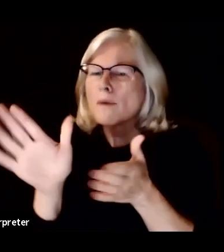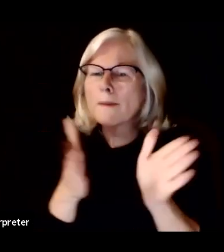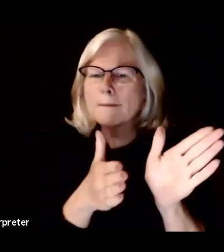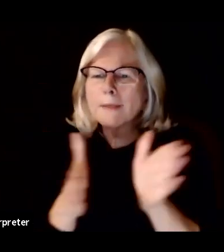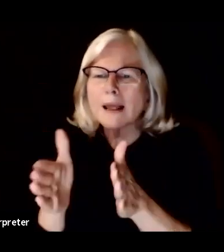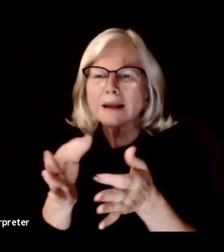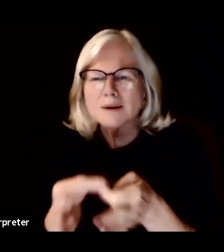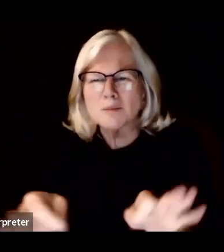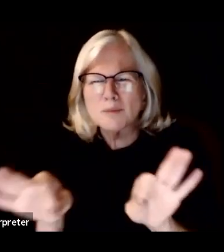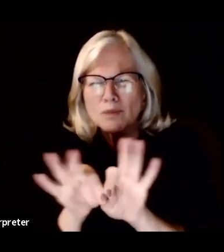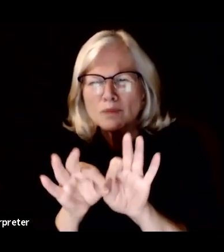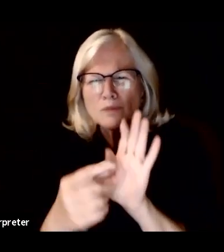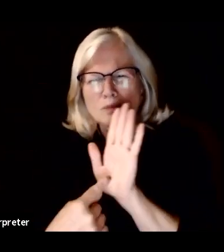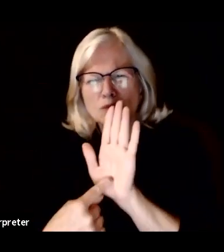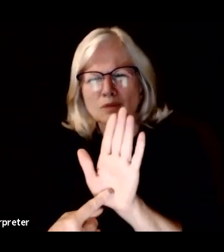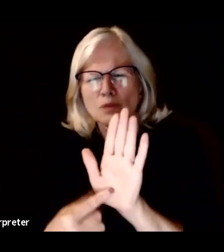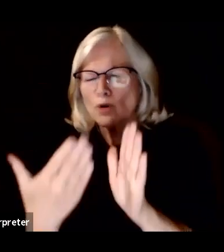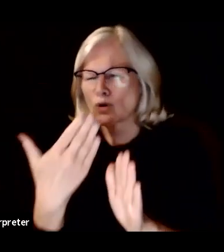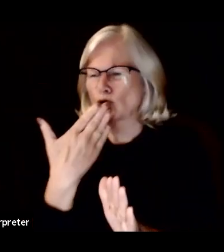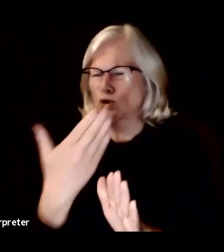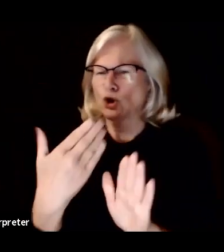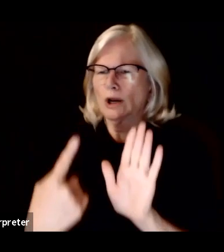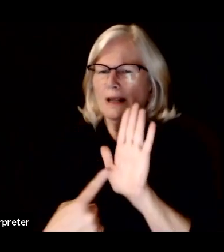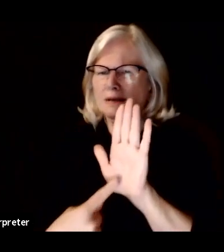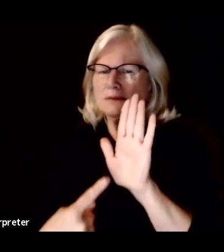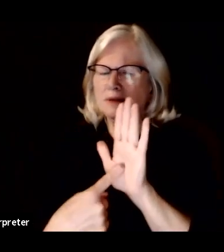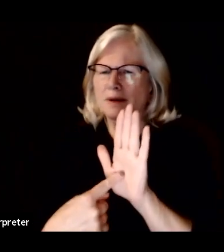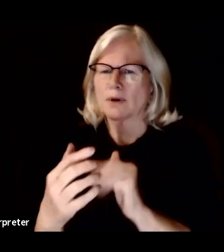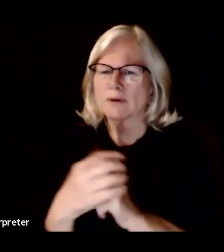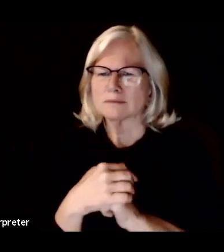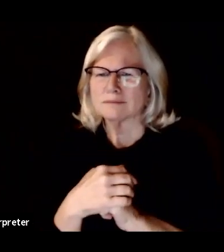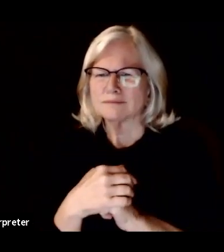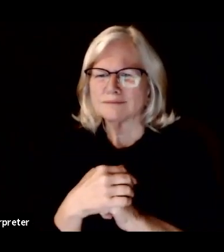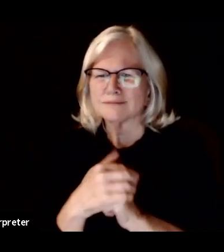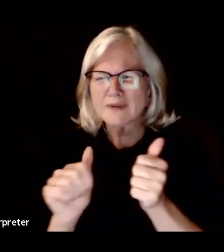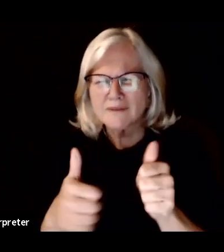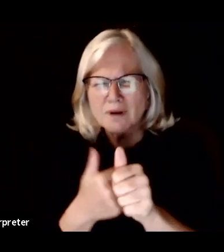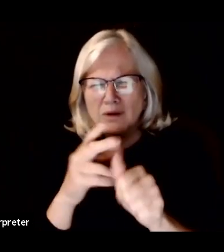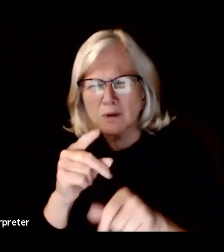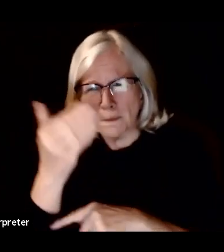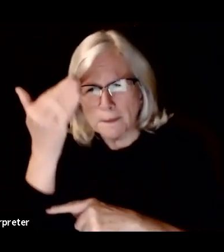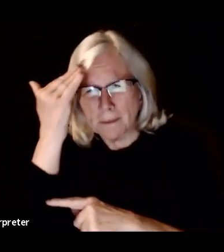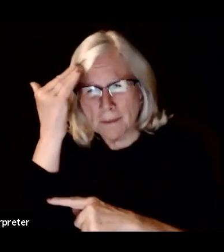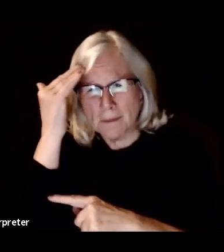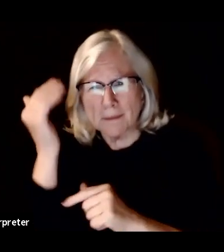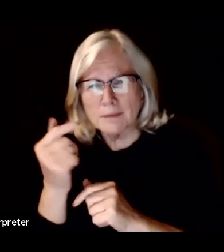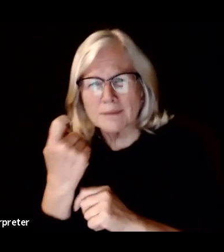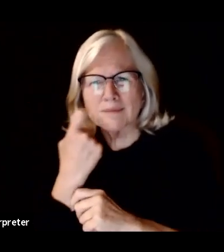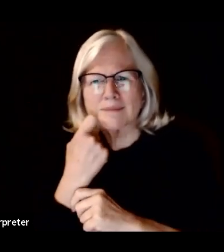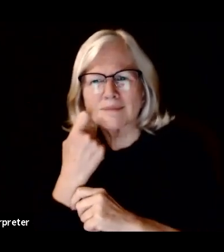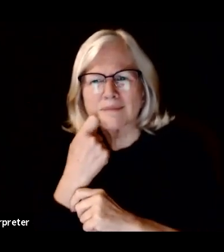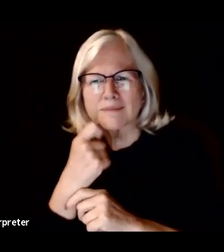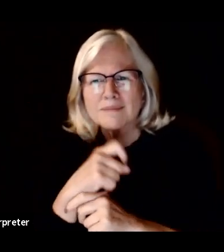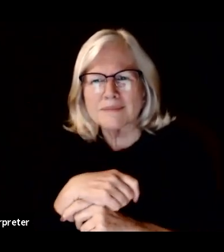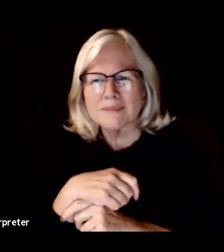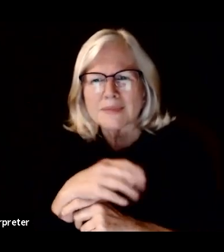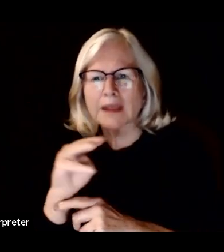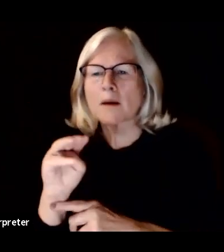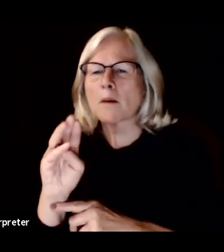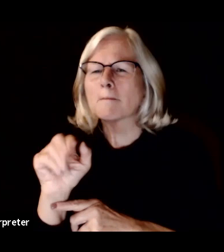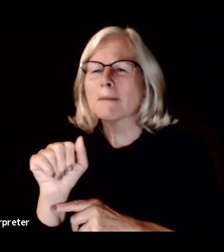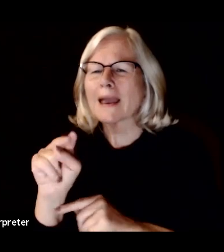Great. And just to follow up, do you know how many people attended the Mankato visit? That was also on an airfield.